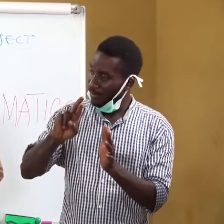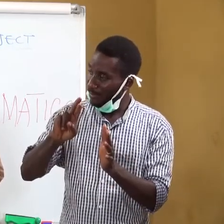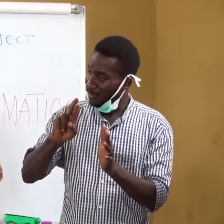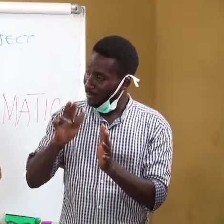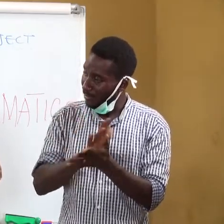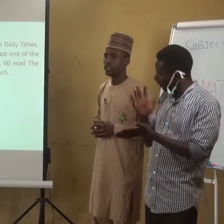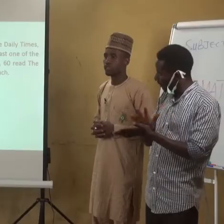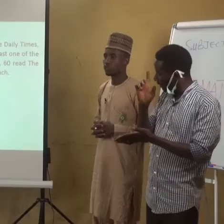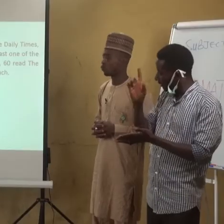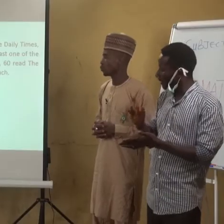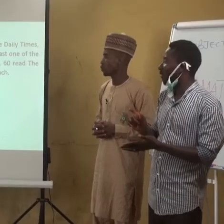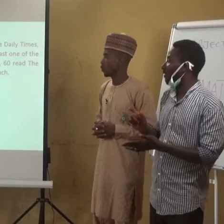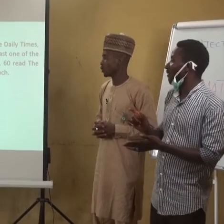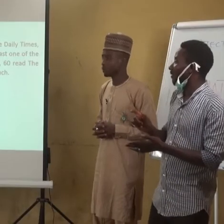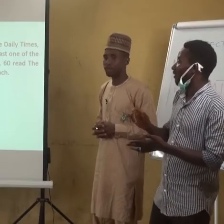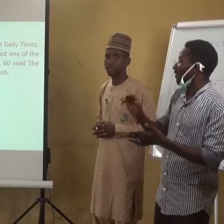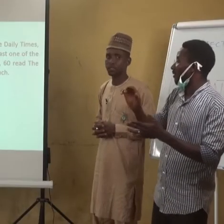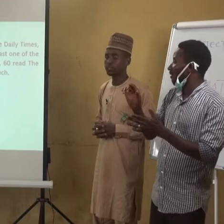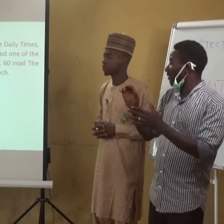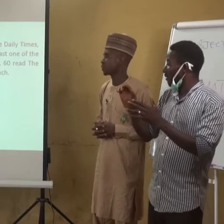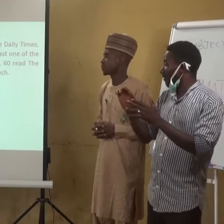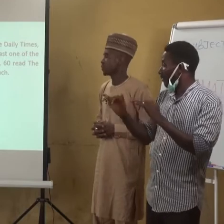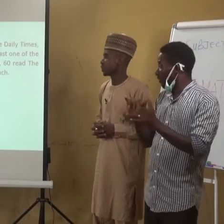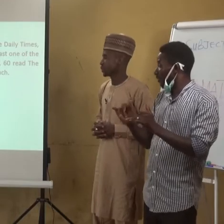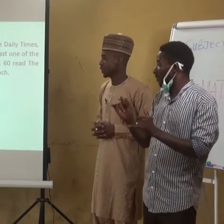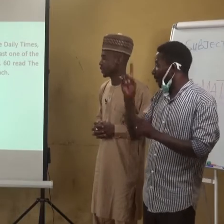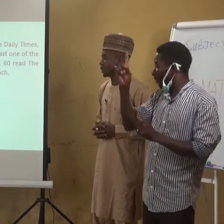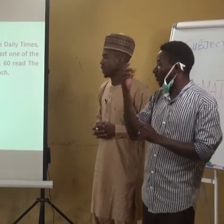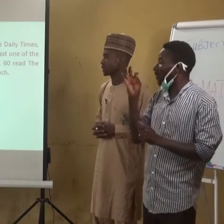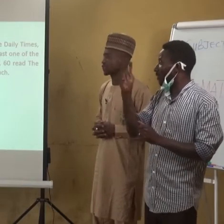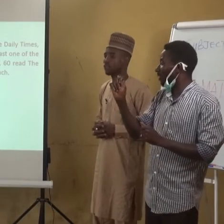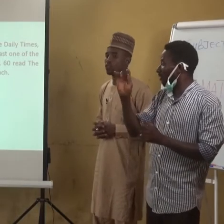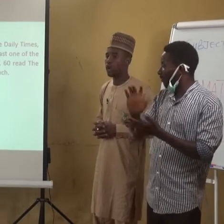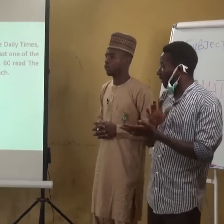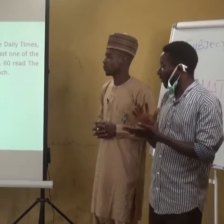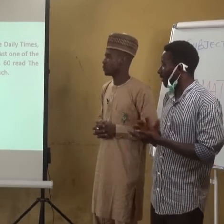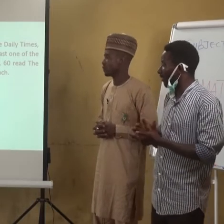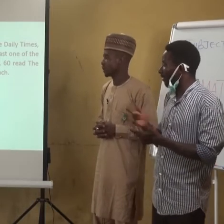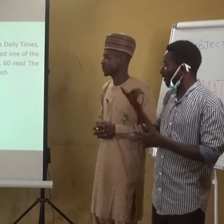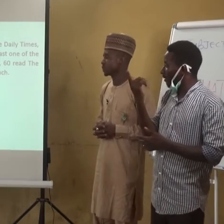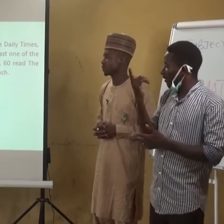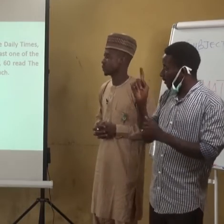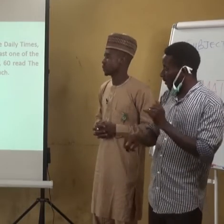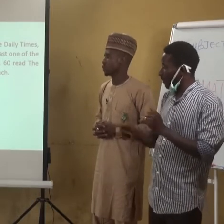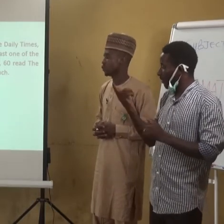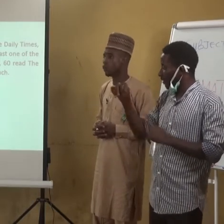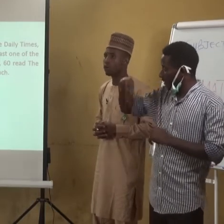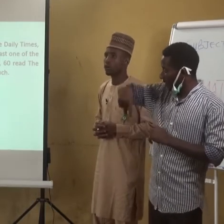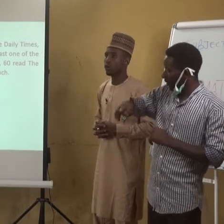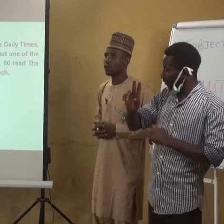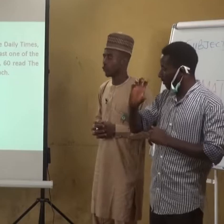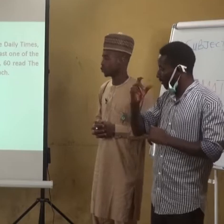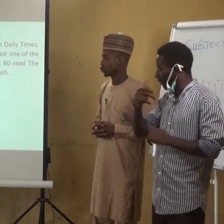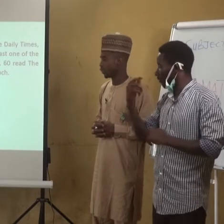2. Exactly 2 of the papers. 3. Exactly 1 of the papers.